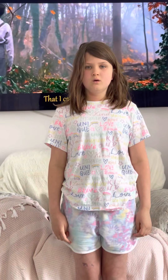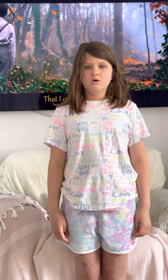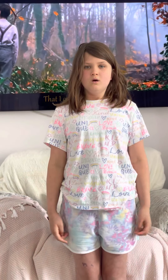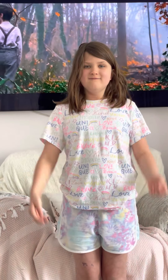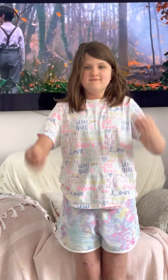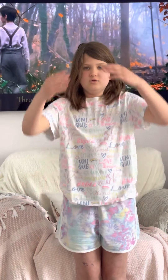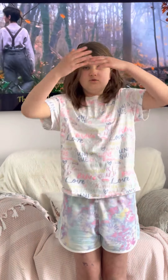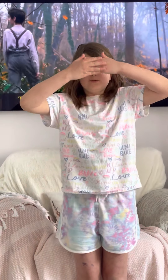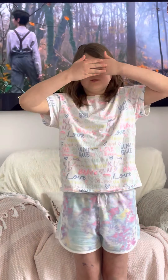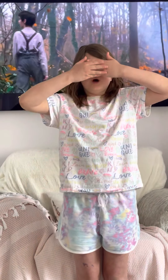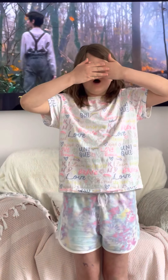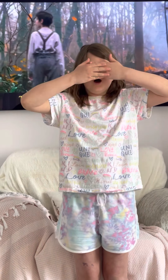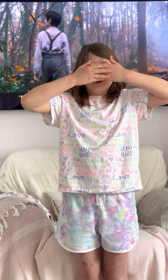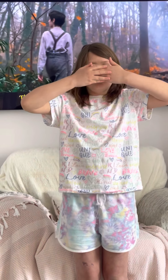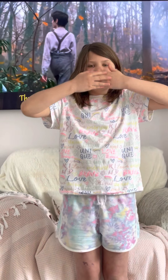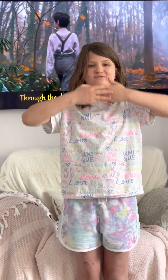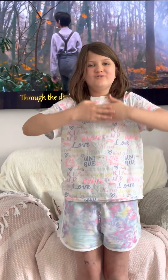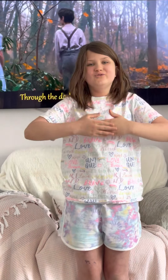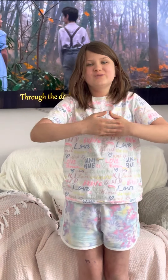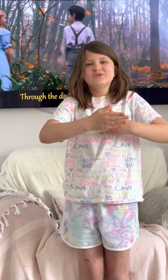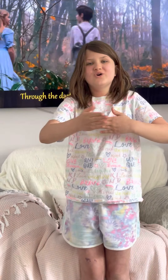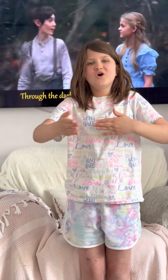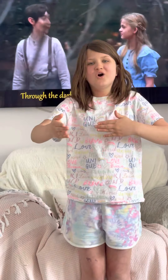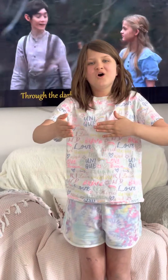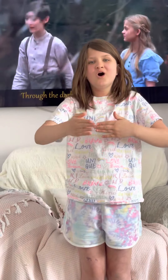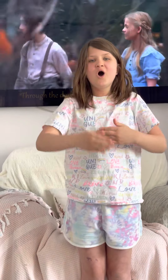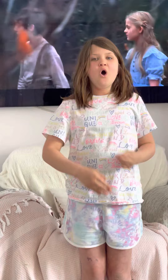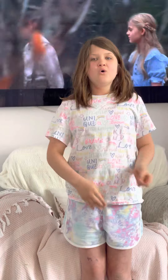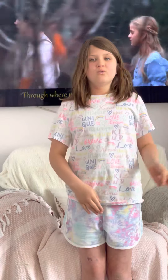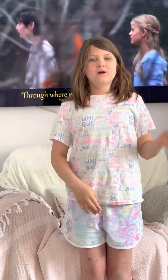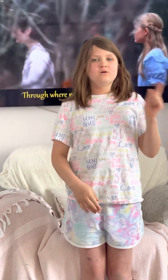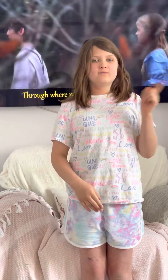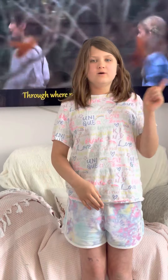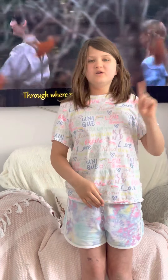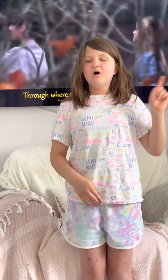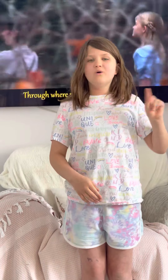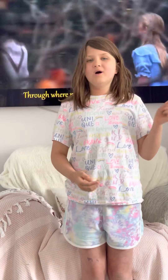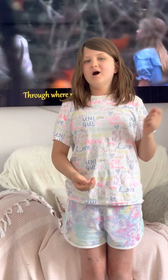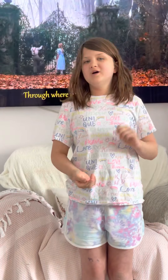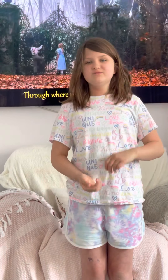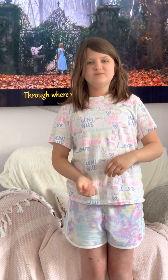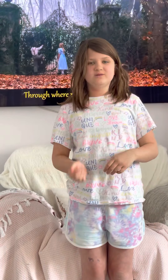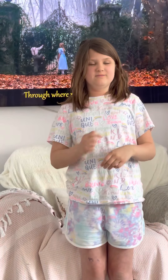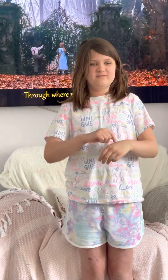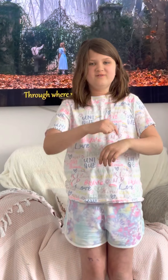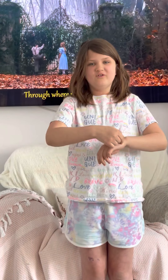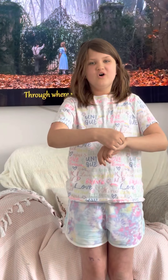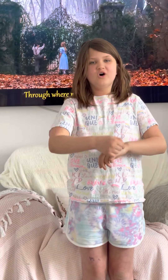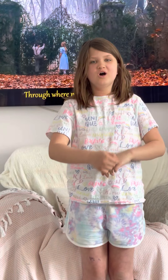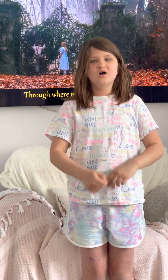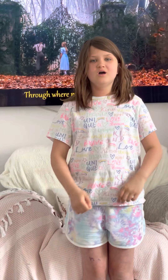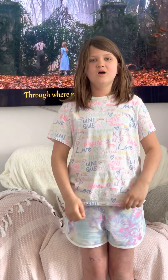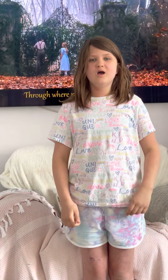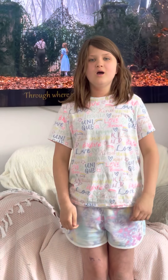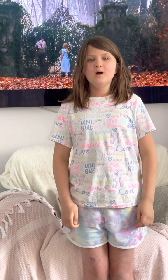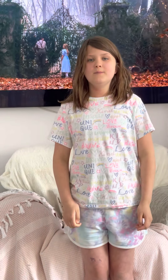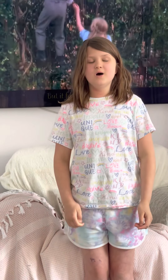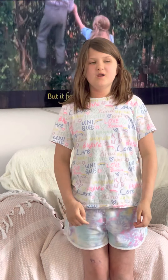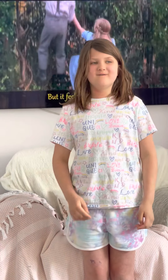Through the dark, through the dull, where no one's been before, but it